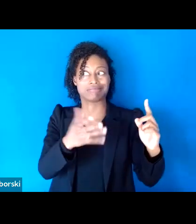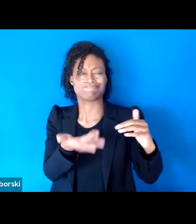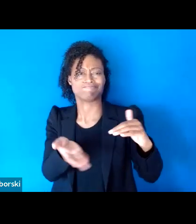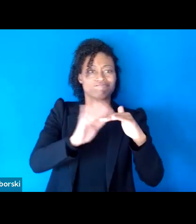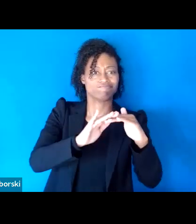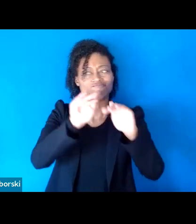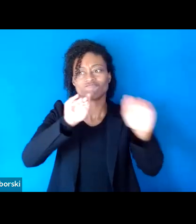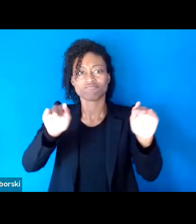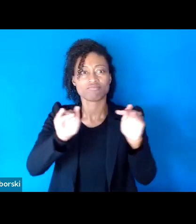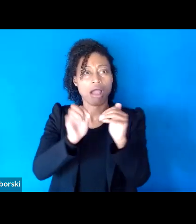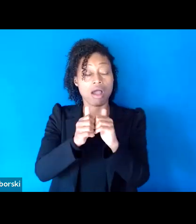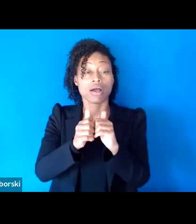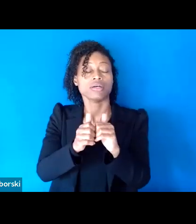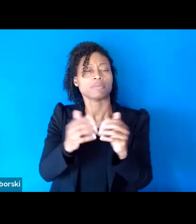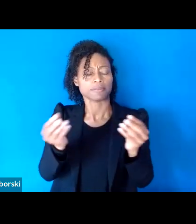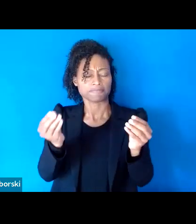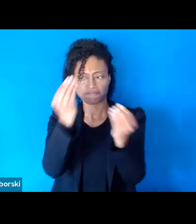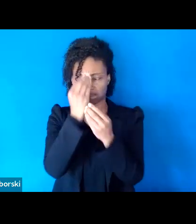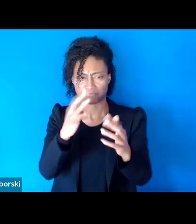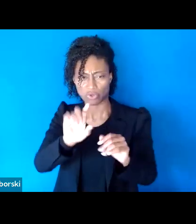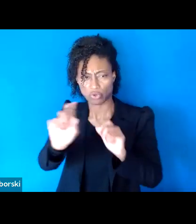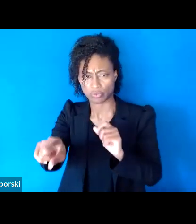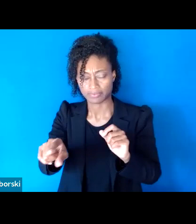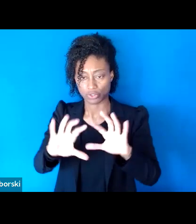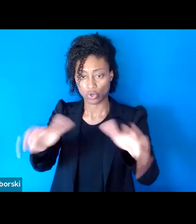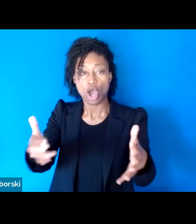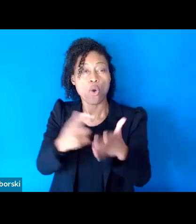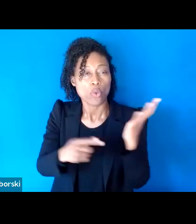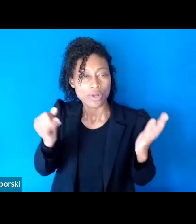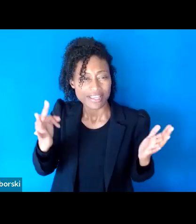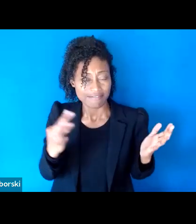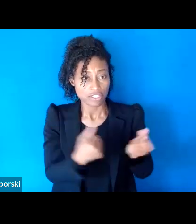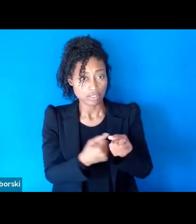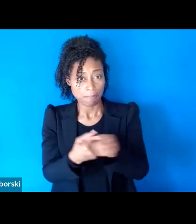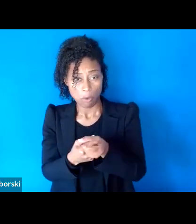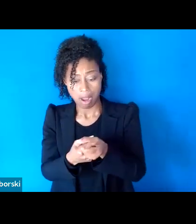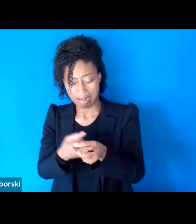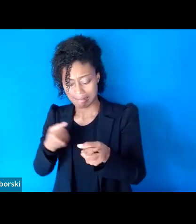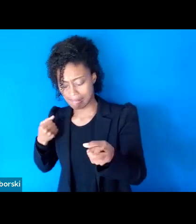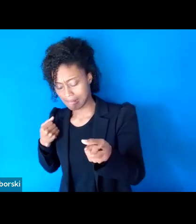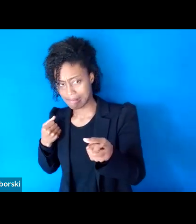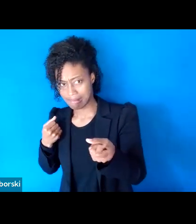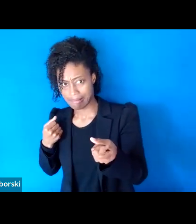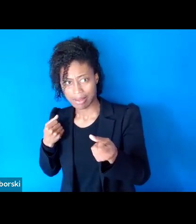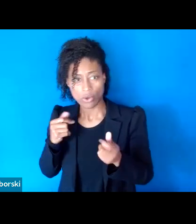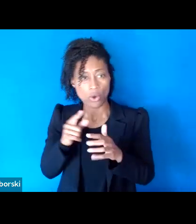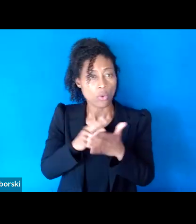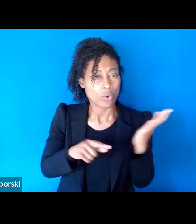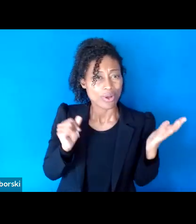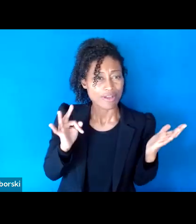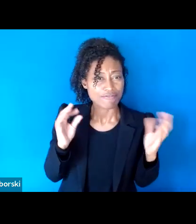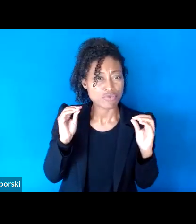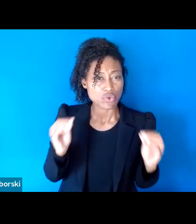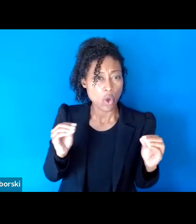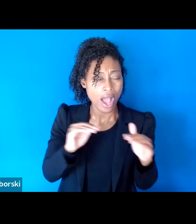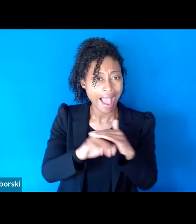what if there weren't those supports in place? What if we didn't have any